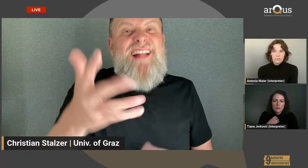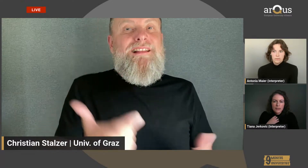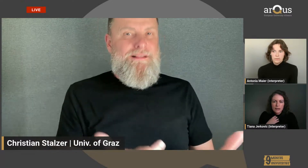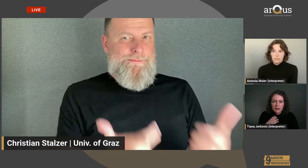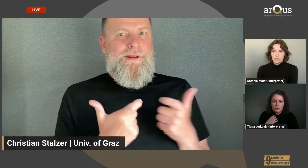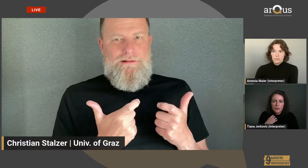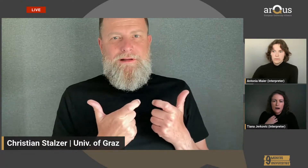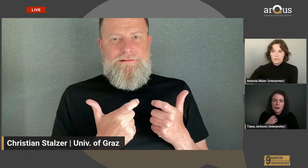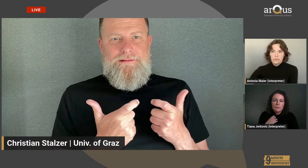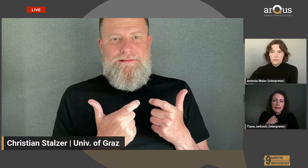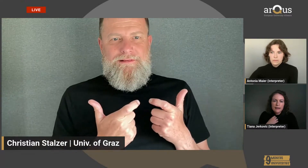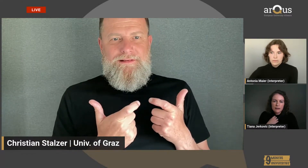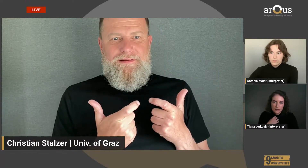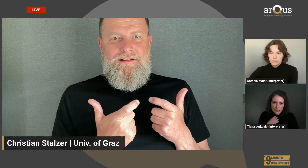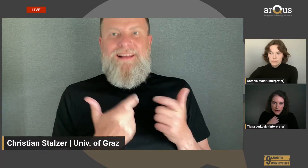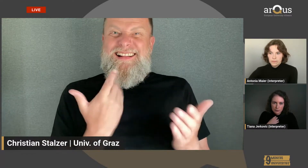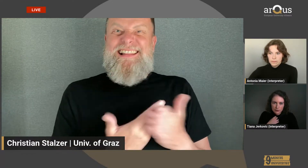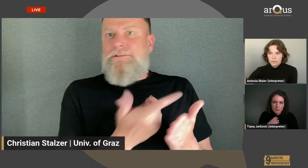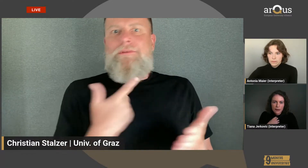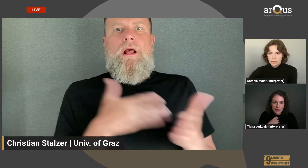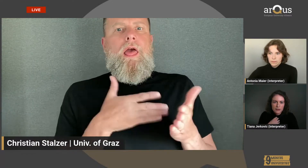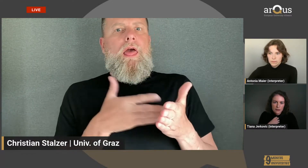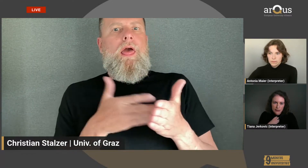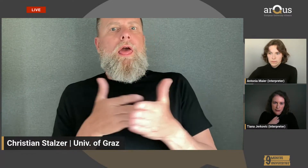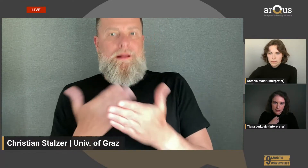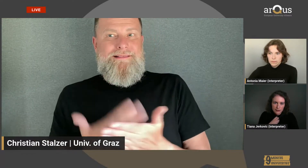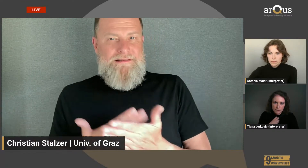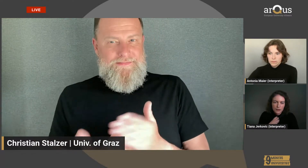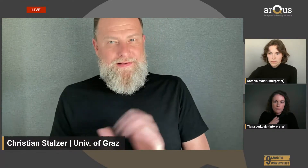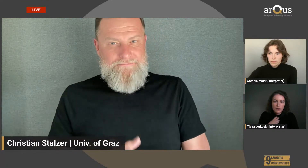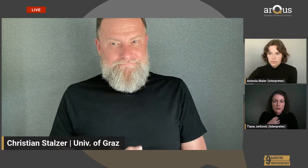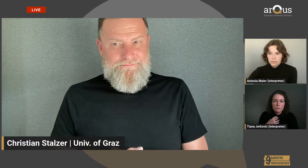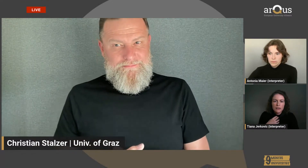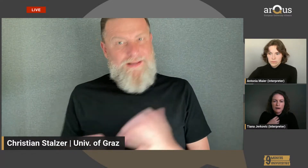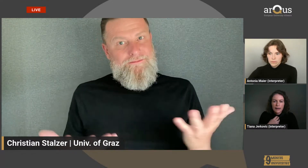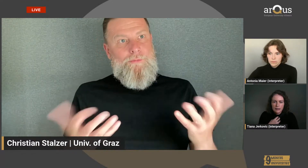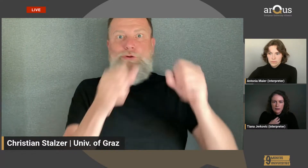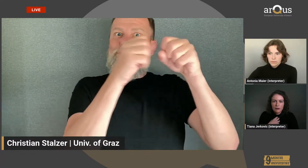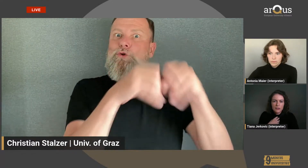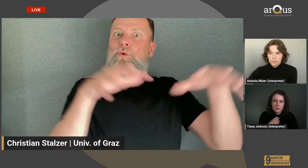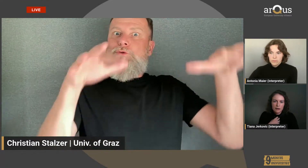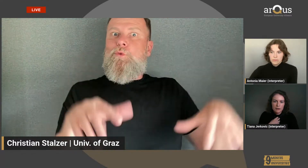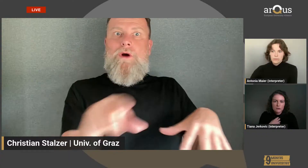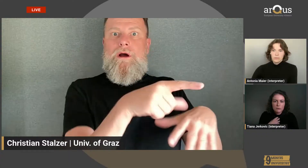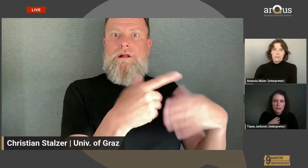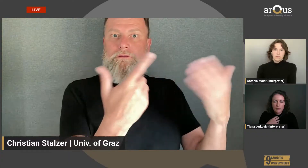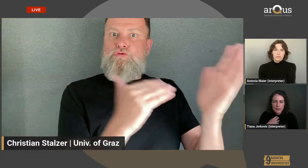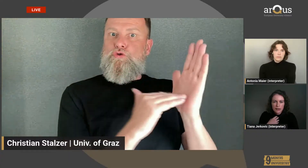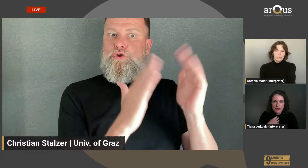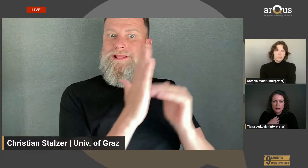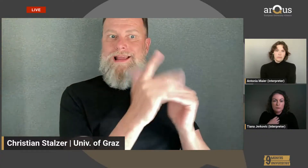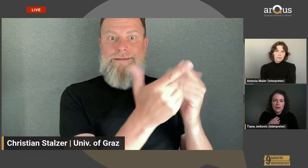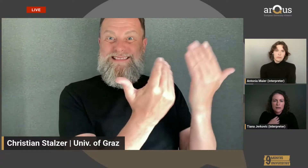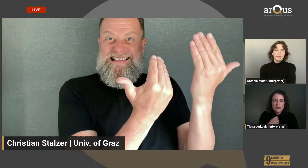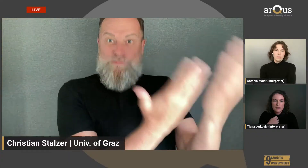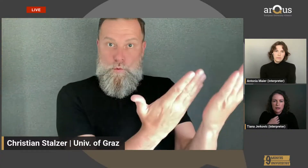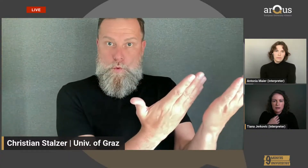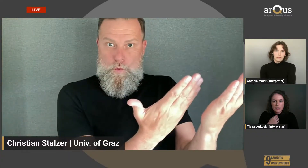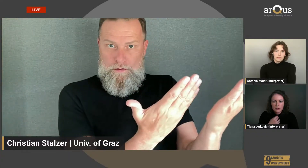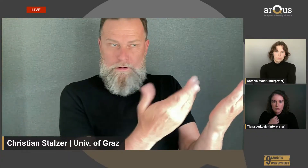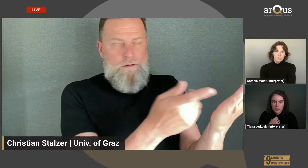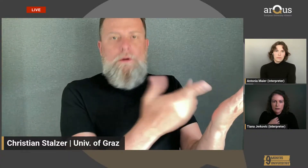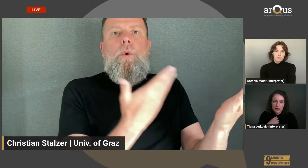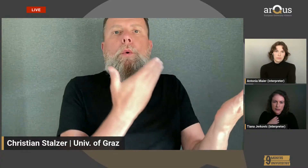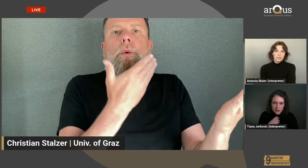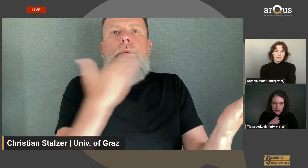I would say that we are being disabled by society, because we are getting all these barriers from the outside, because there is